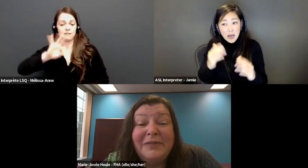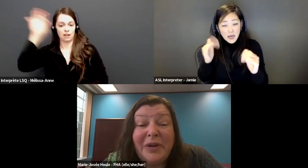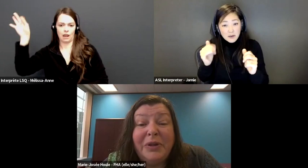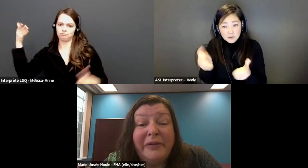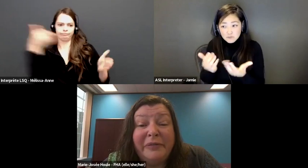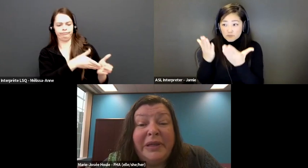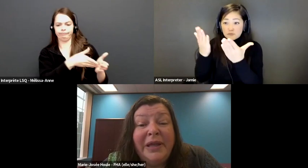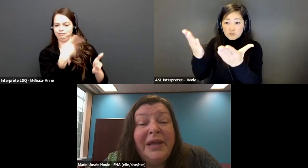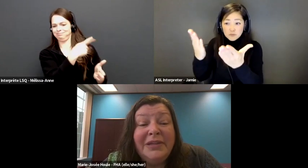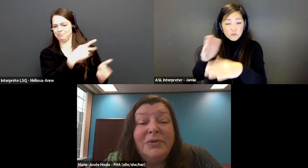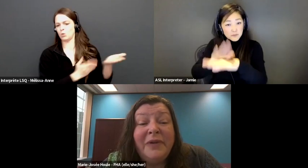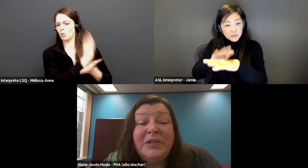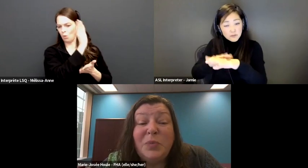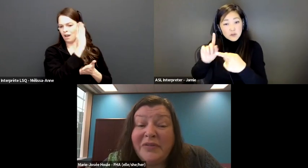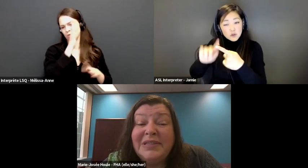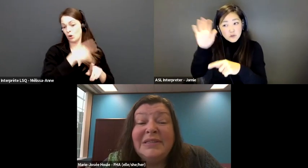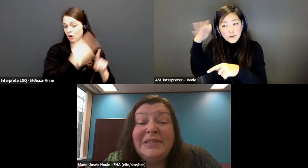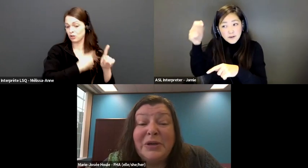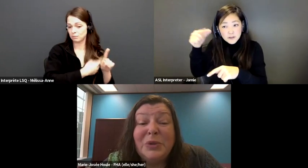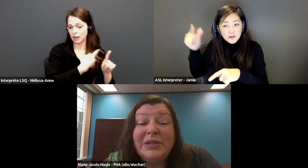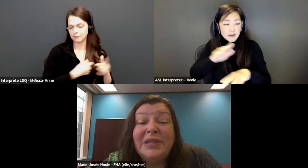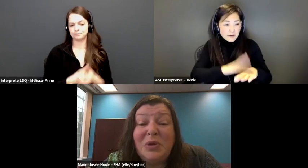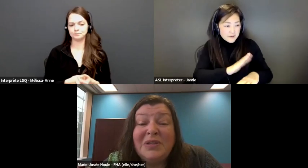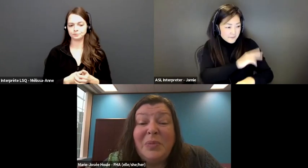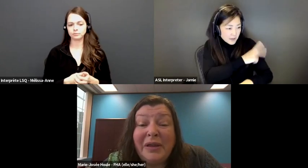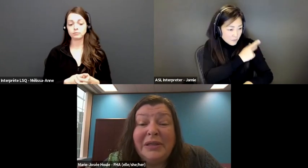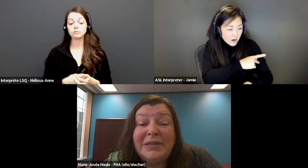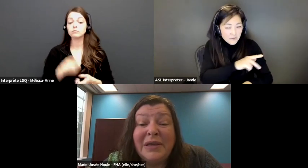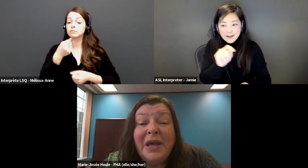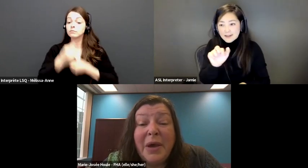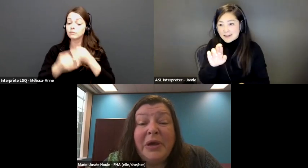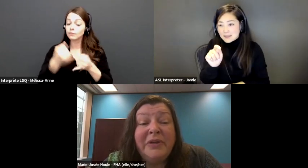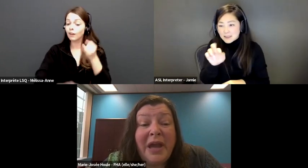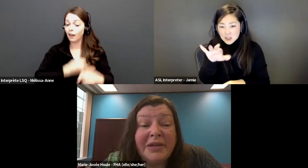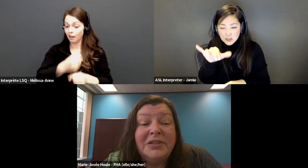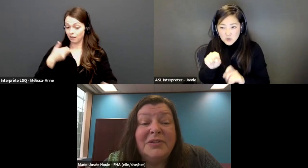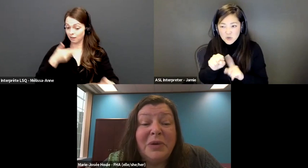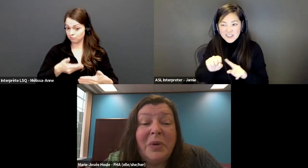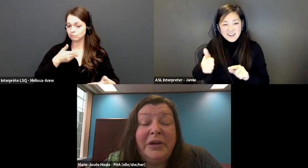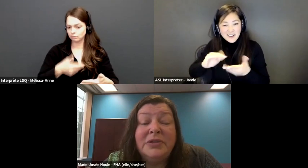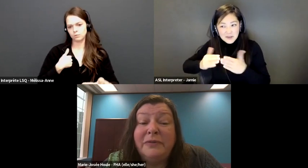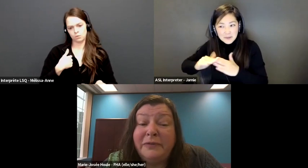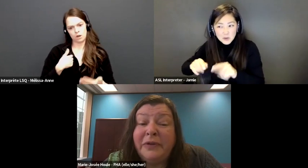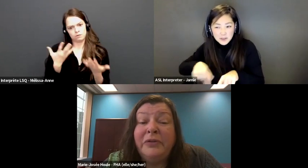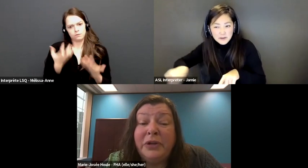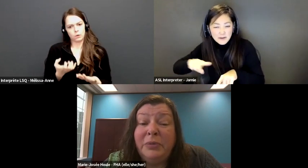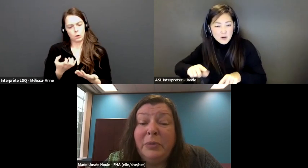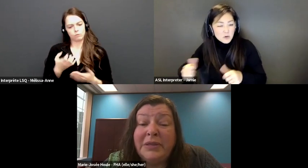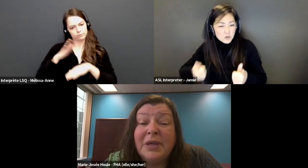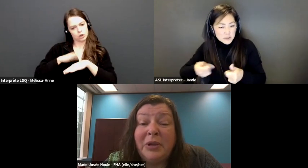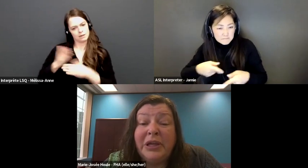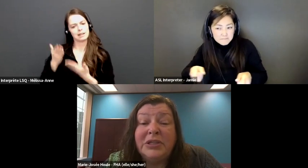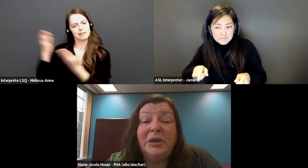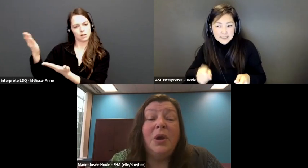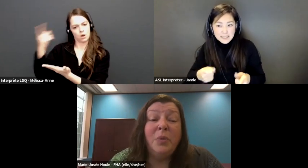to the federal government and to advise provinces, territories, and municipalities about the actions required to fulfill their human